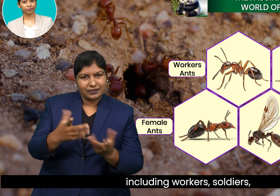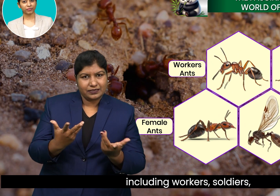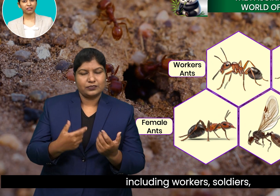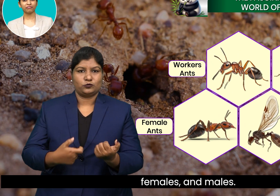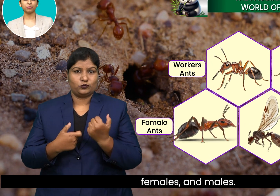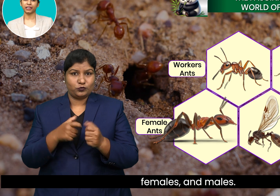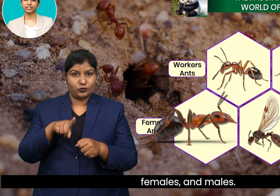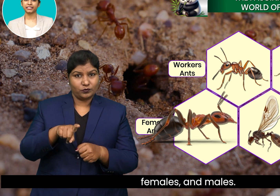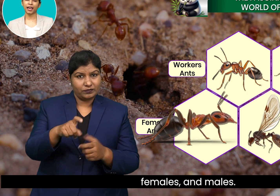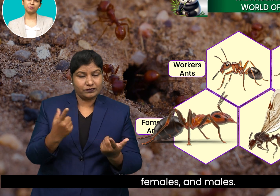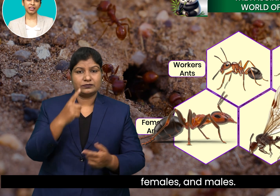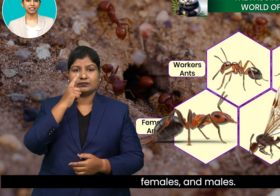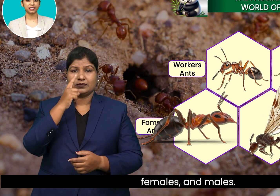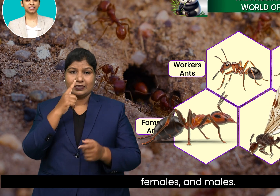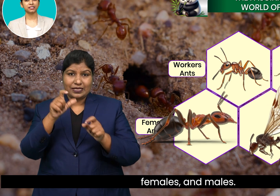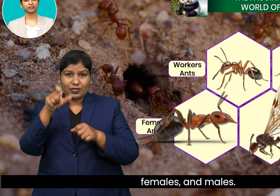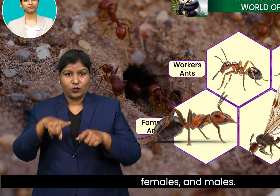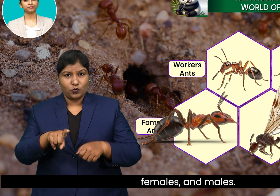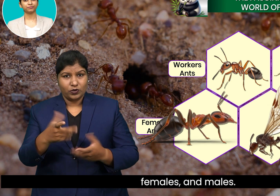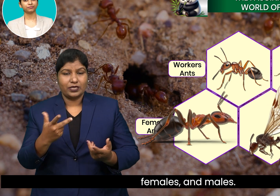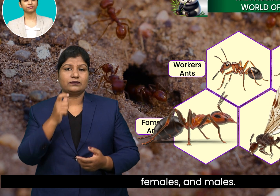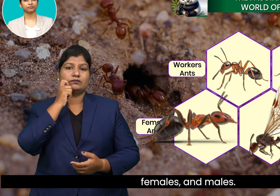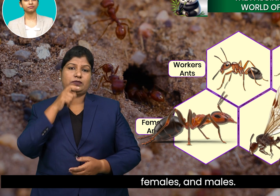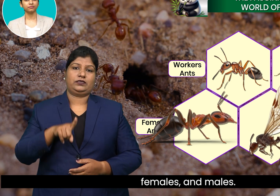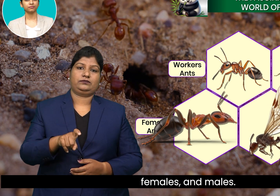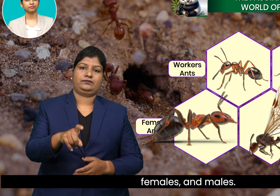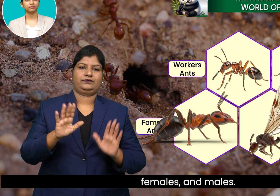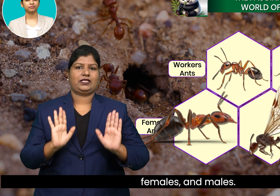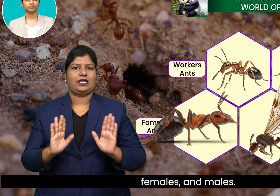soldiers, females, and males.